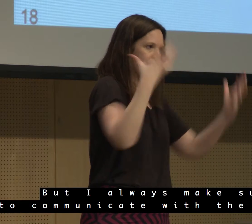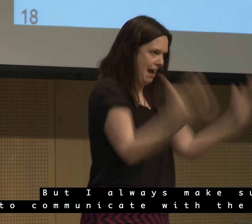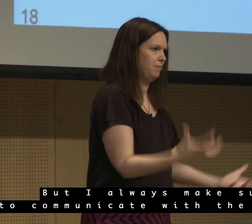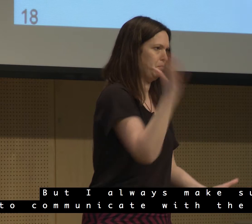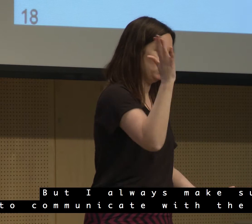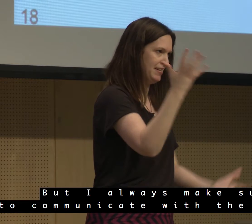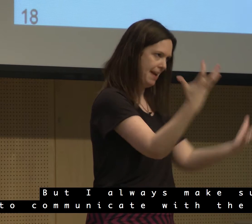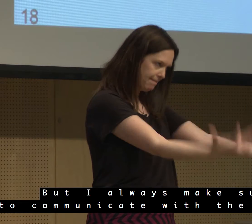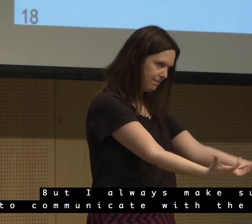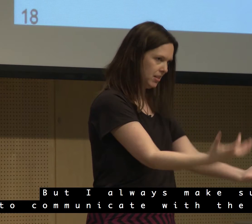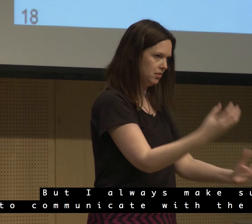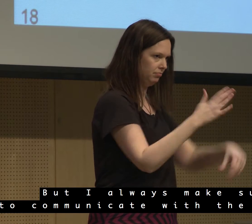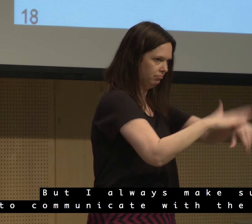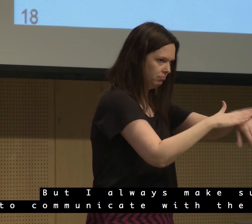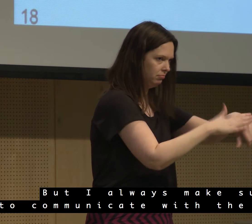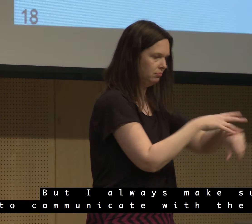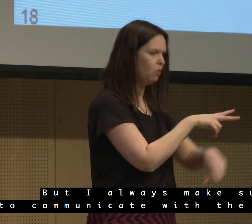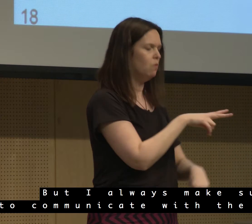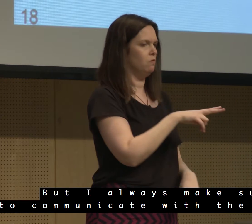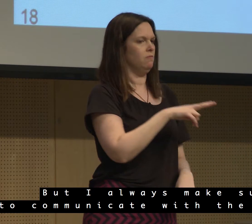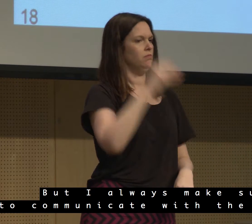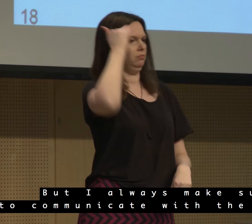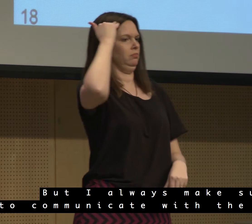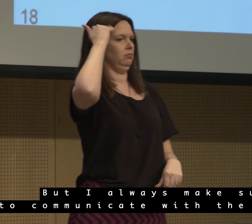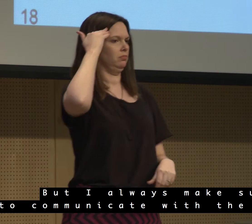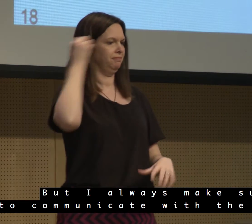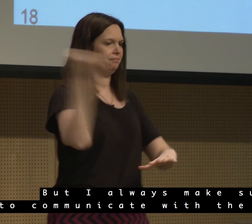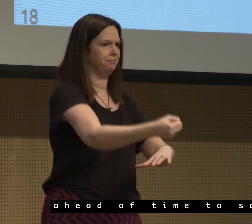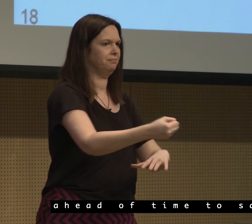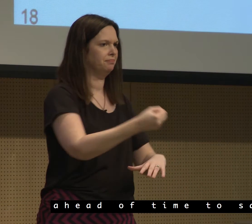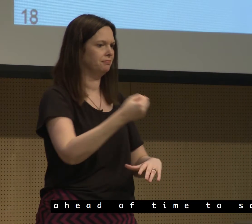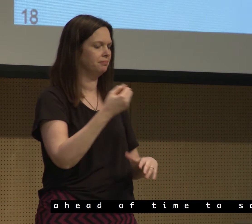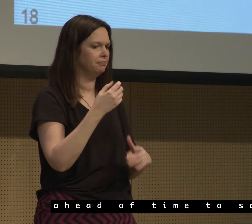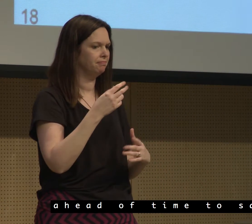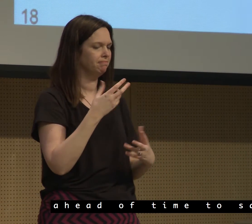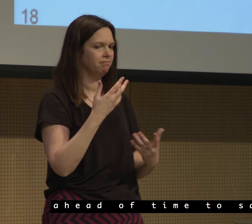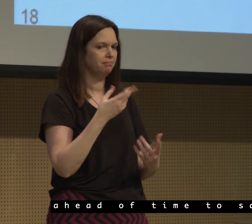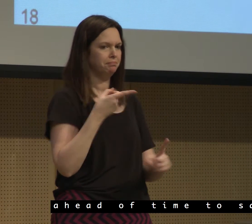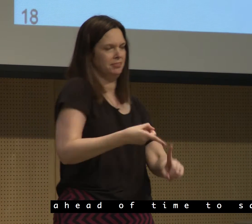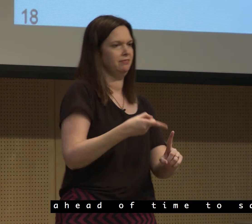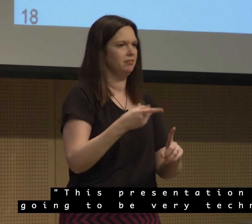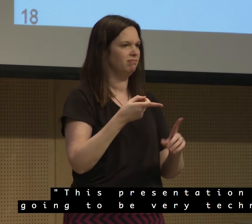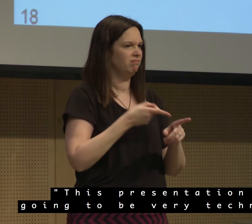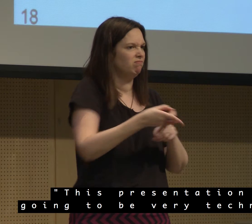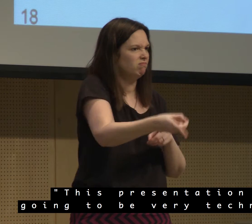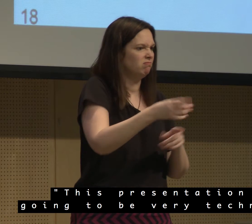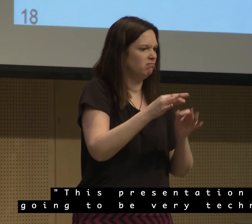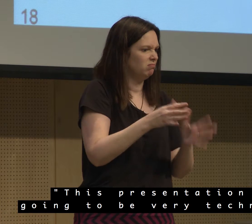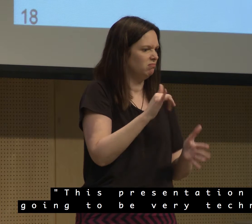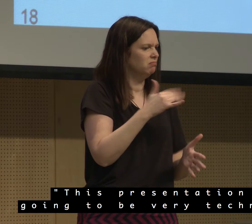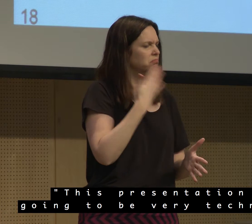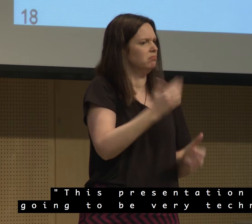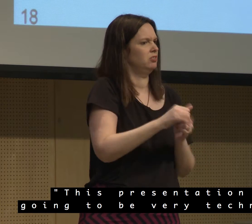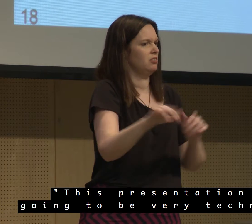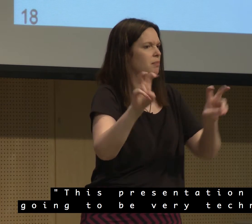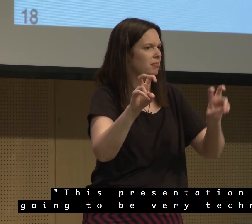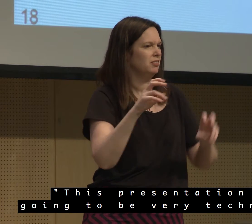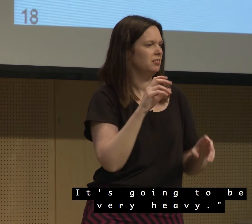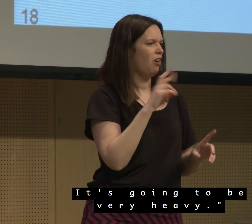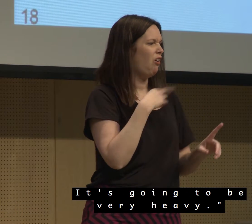But I always make sure to communicate with the agency ahead of time to say, this presentation is going to be very technical, it's going to be